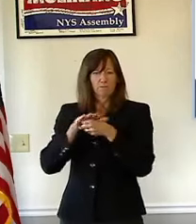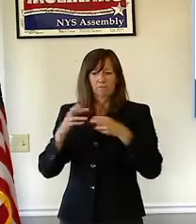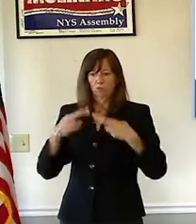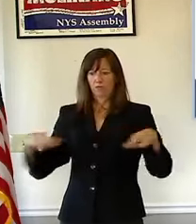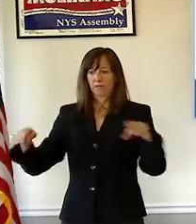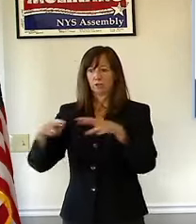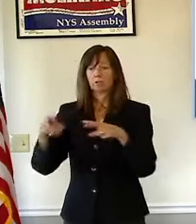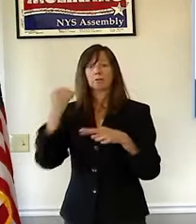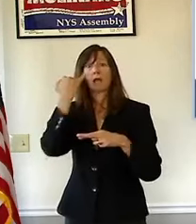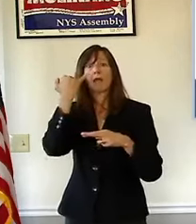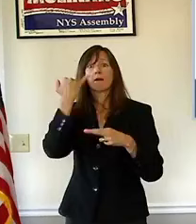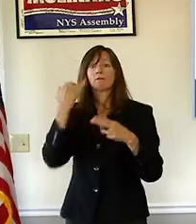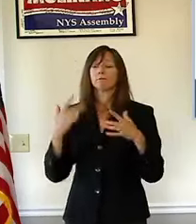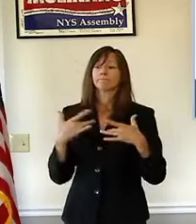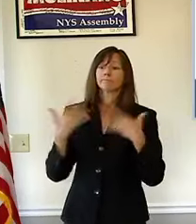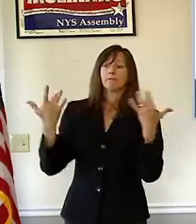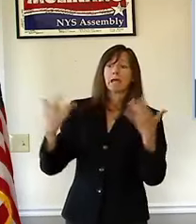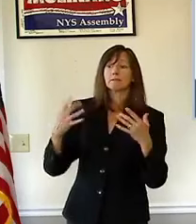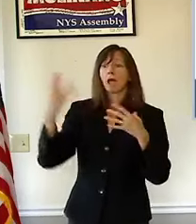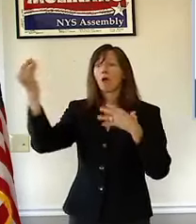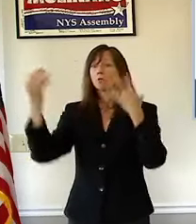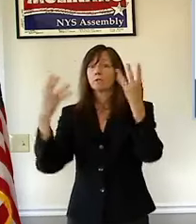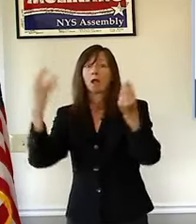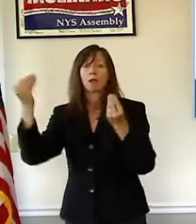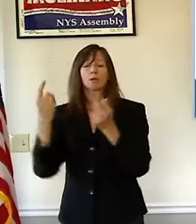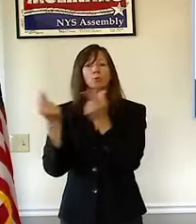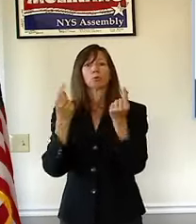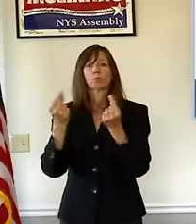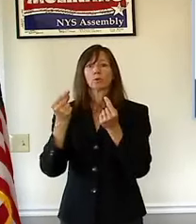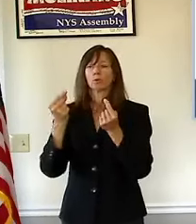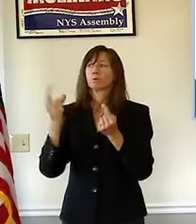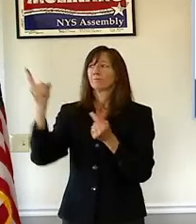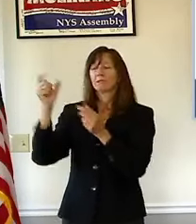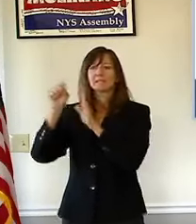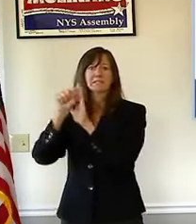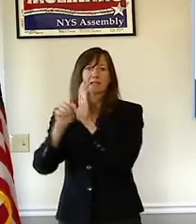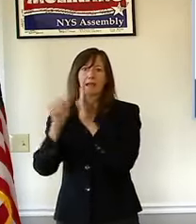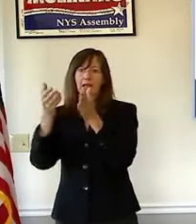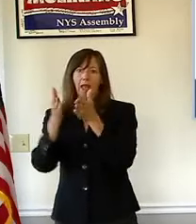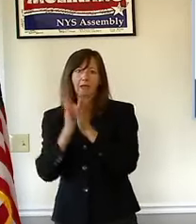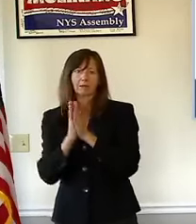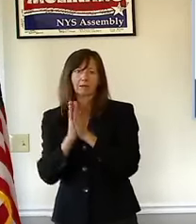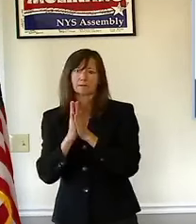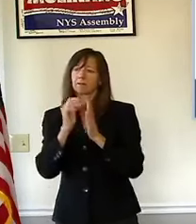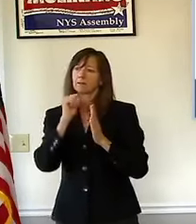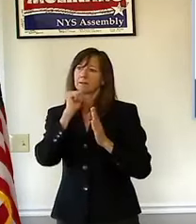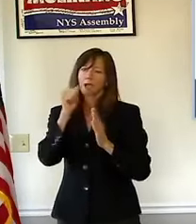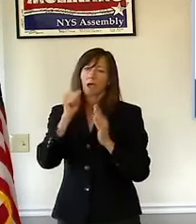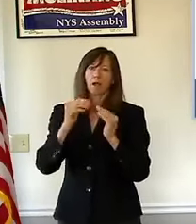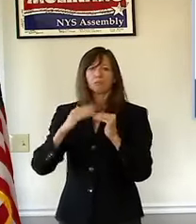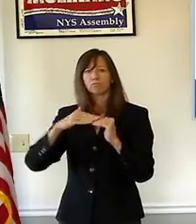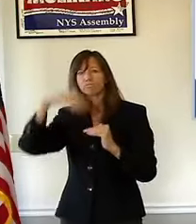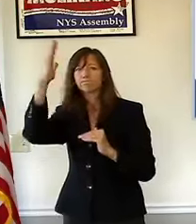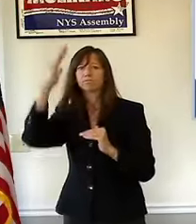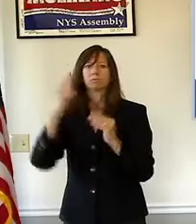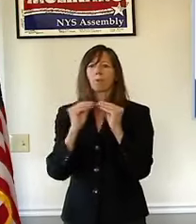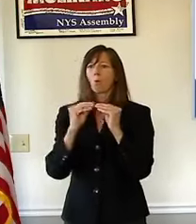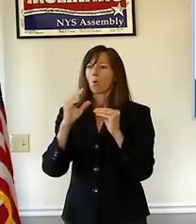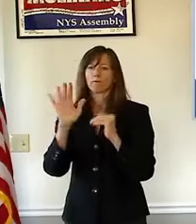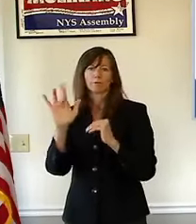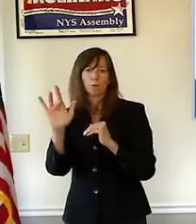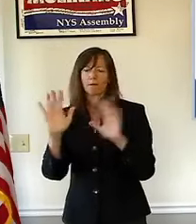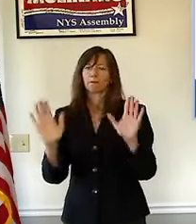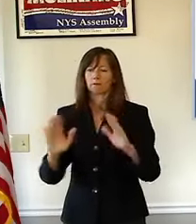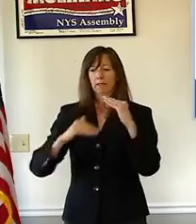outside, they're asking that you not have more than 25 people gathered. So again, how you manage that in the